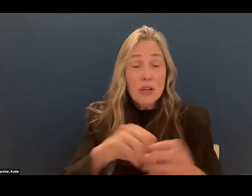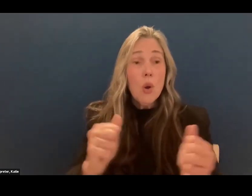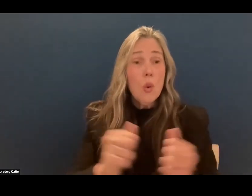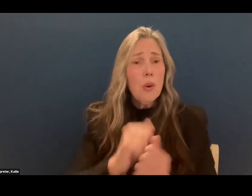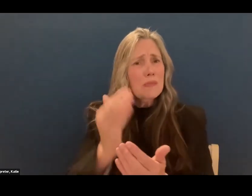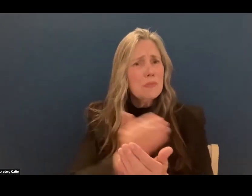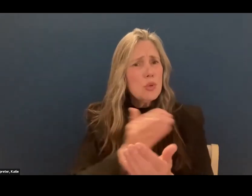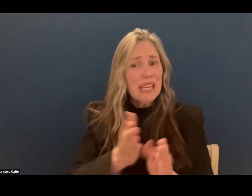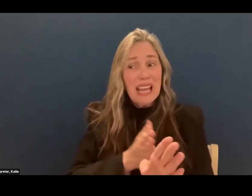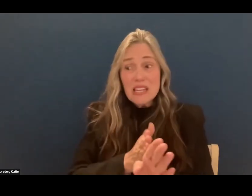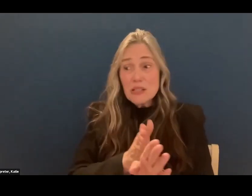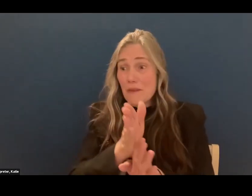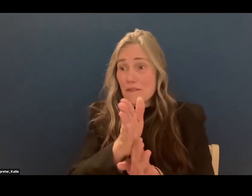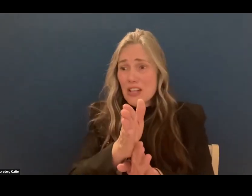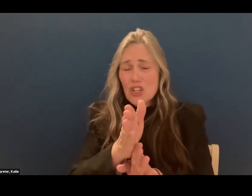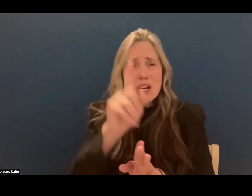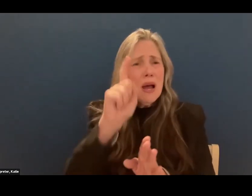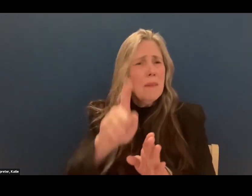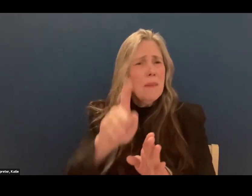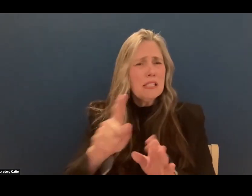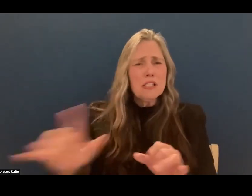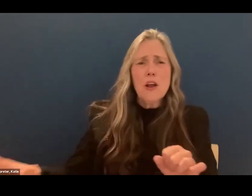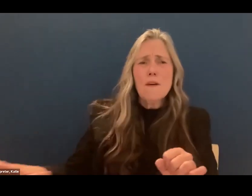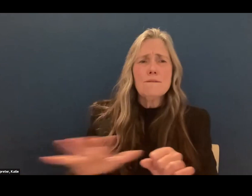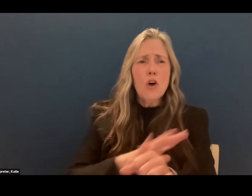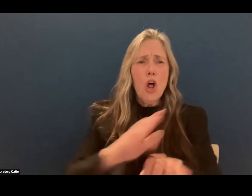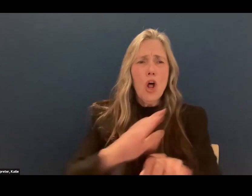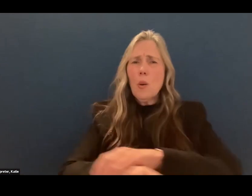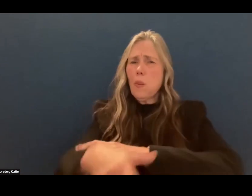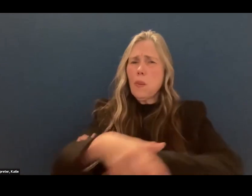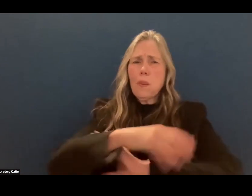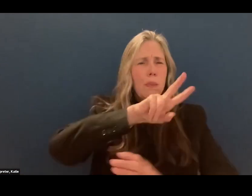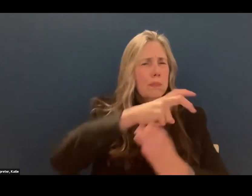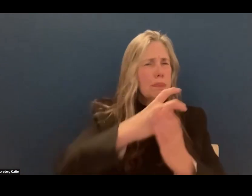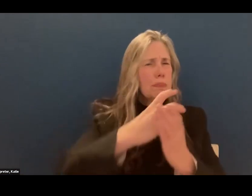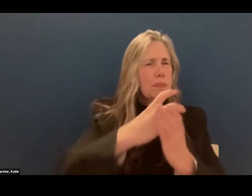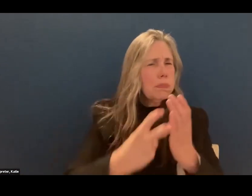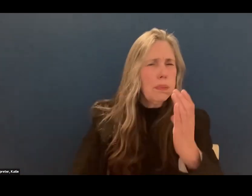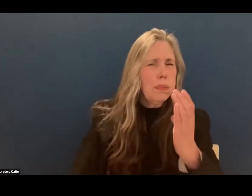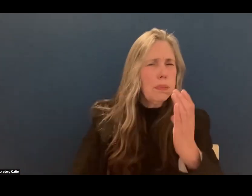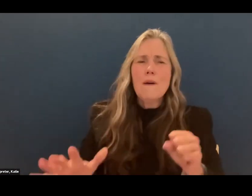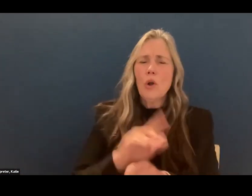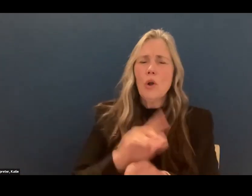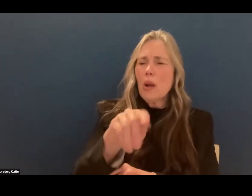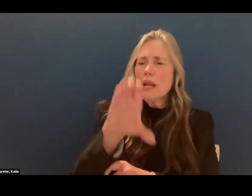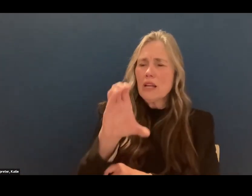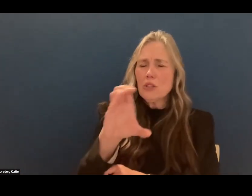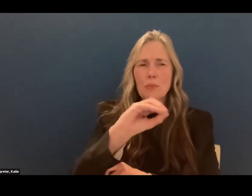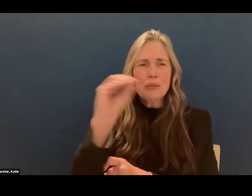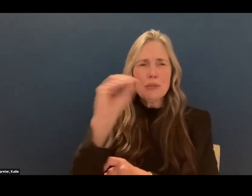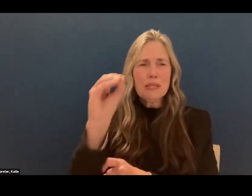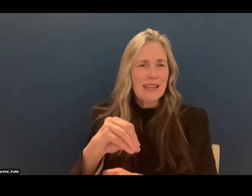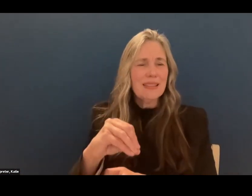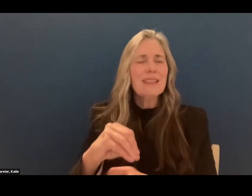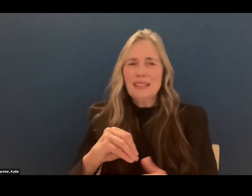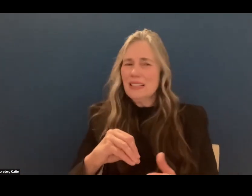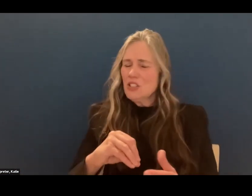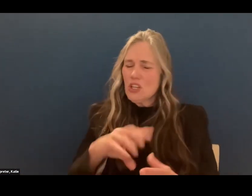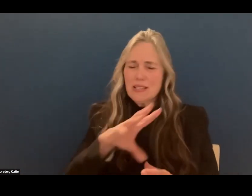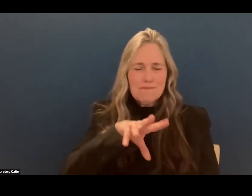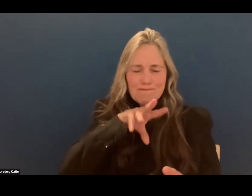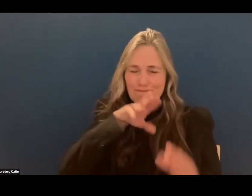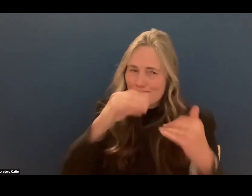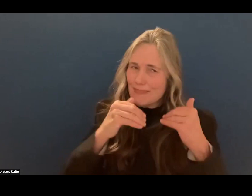have 2,000 in the room. So whatever you're going to do, never do it halfway. So I really appreciated that, and they were, relating to that. And so